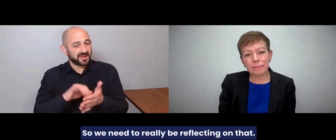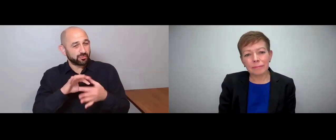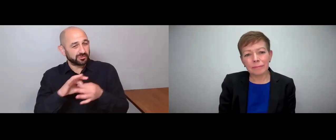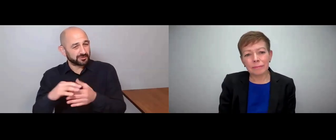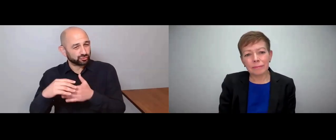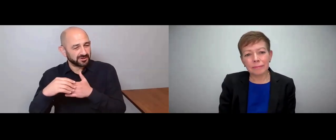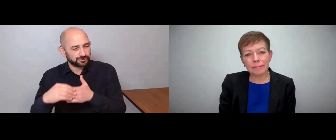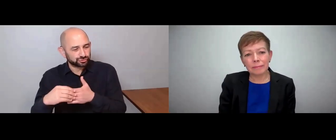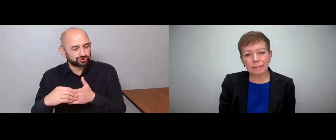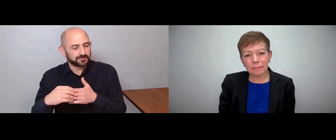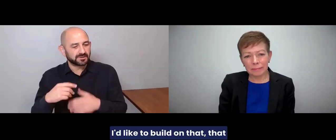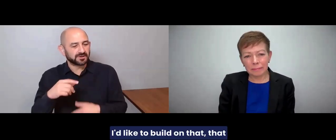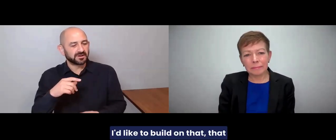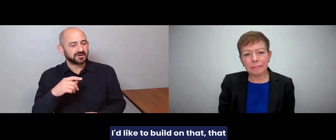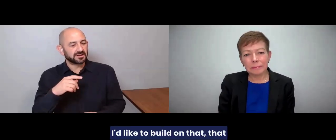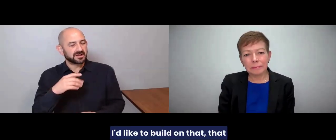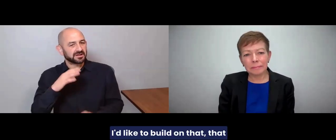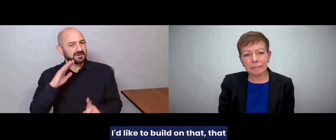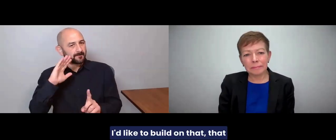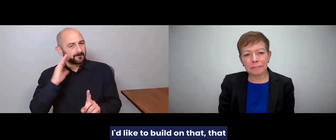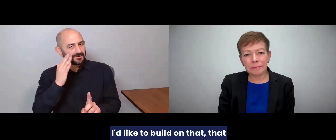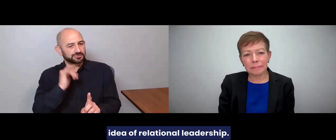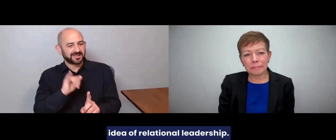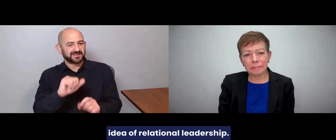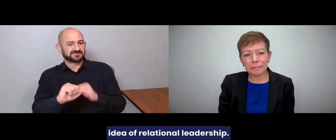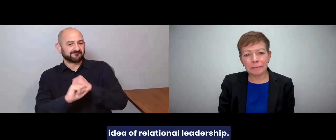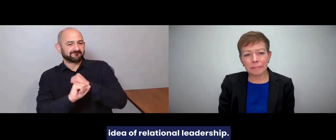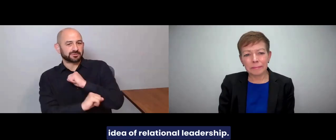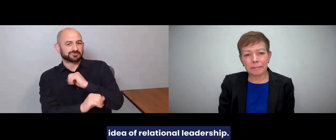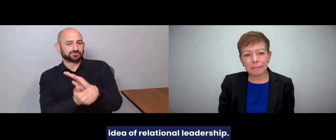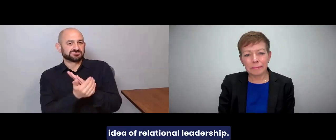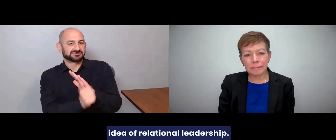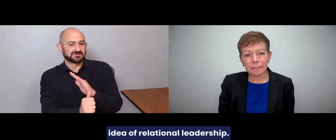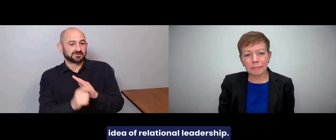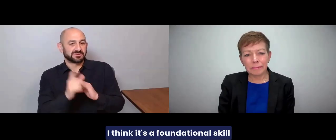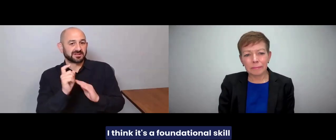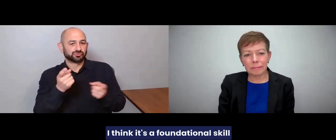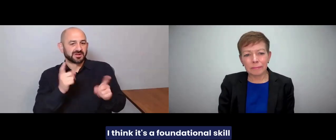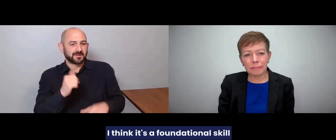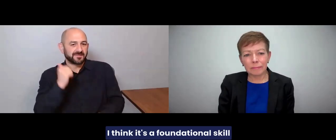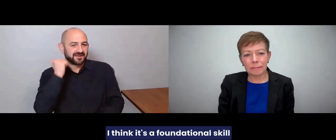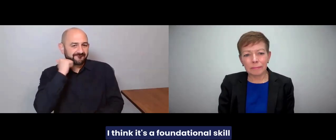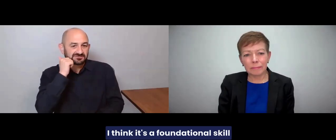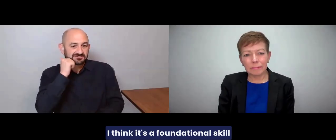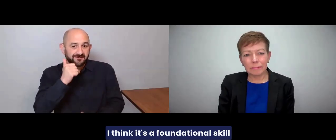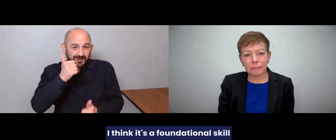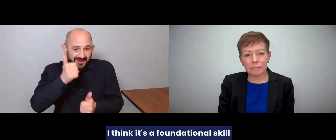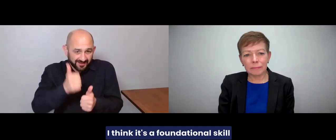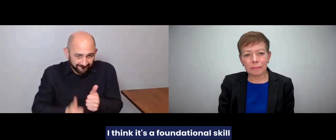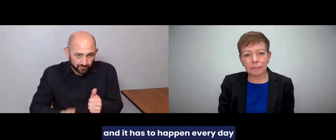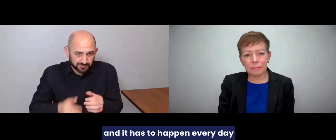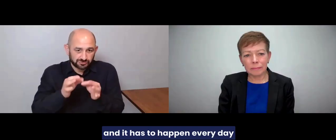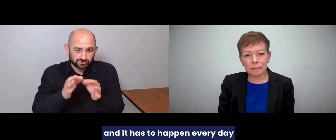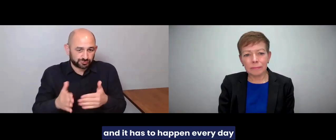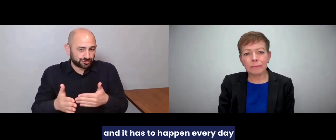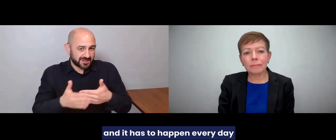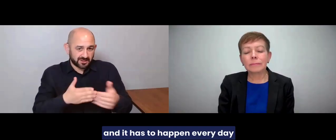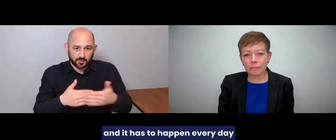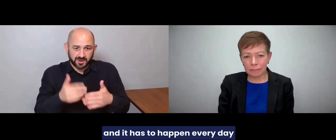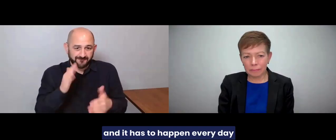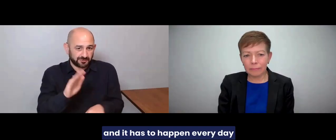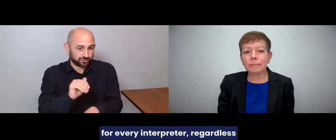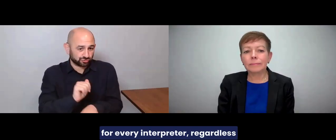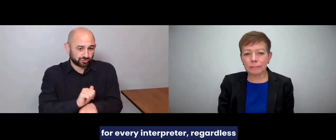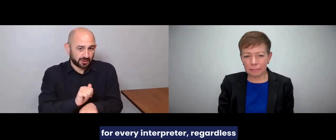on that. I'd like to build on that idea of relational leadership. I think it's a foundational skill, and it has to